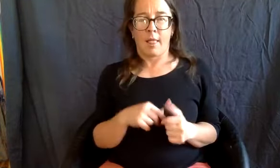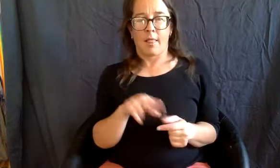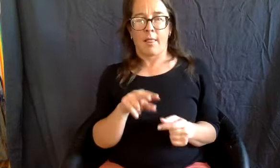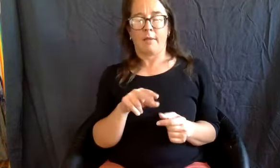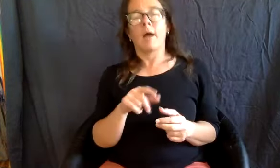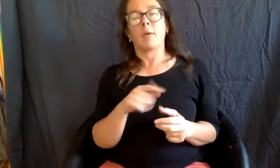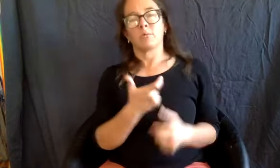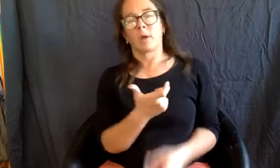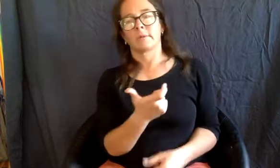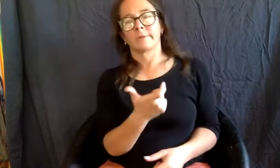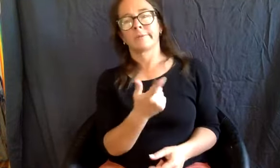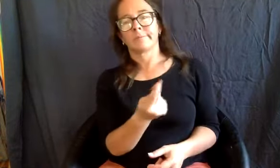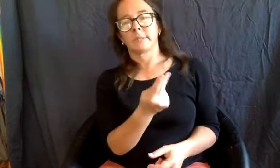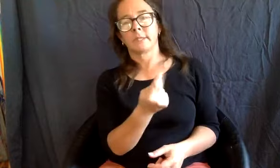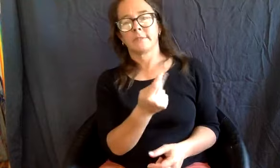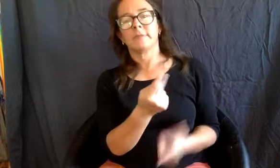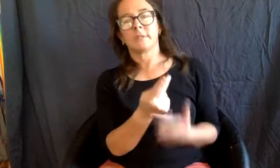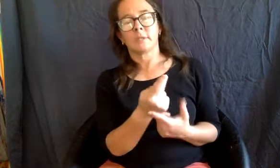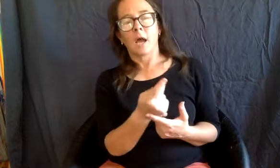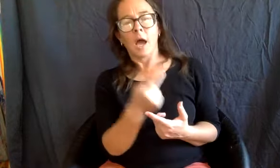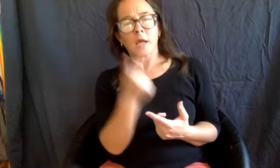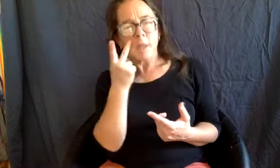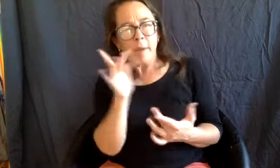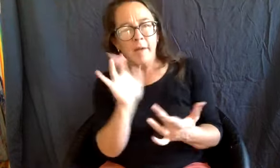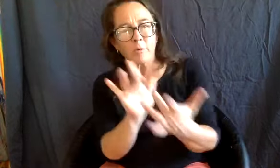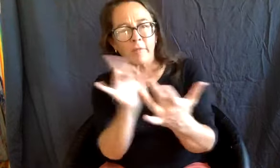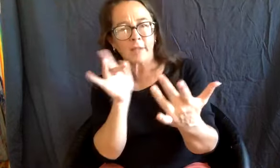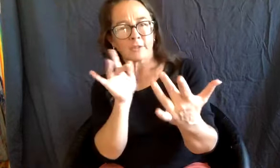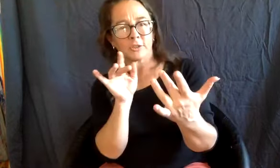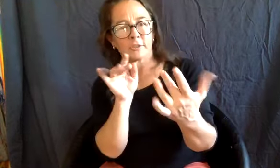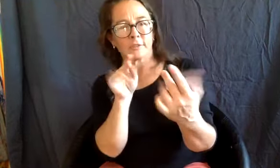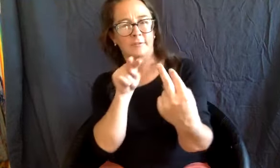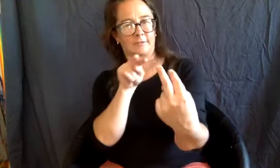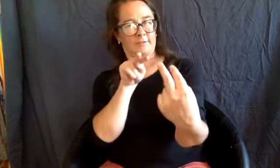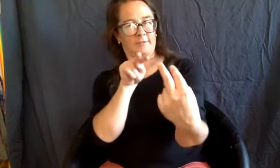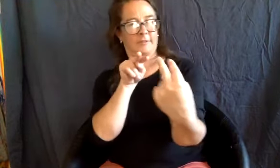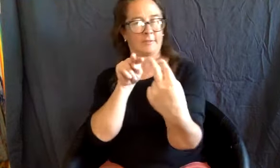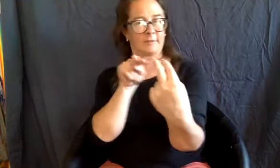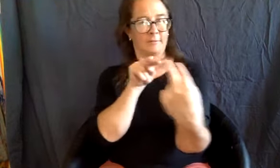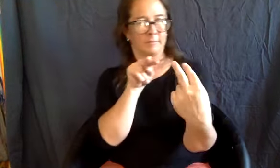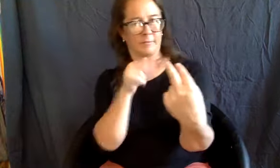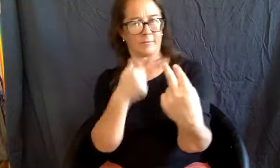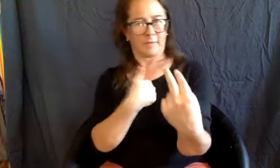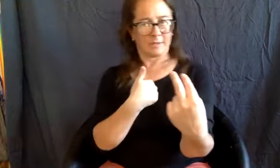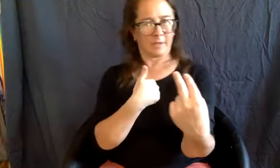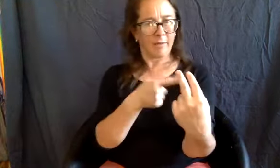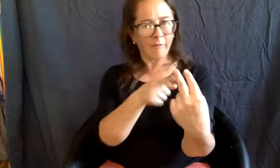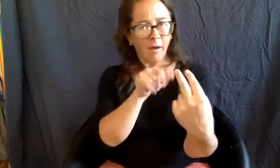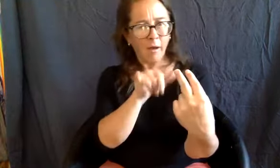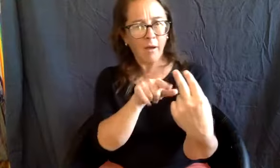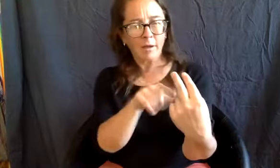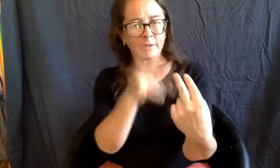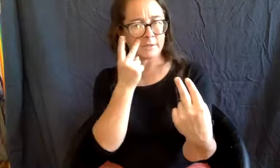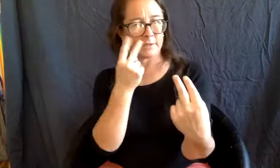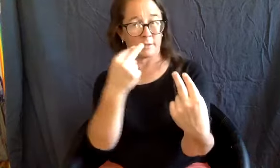peppermint schnapps out of the refrigerator, taking a couple swigs, going back into my room and eating a couple painkillers. I remember sitting there for a couple hours getting